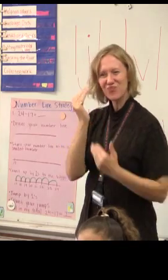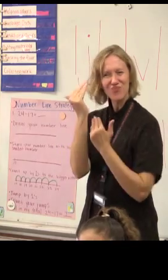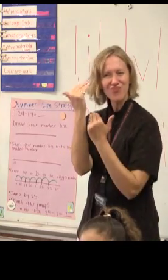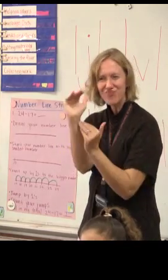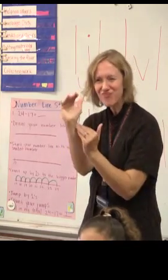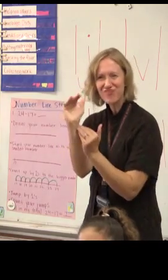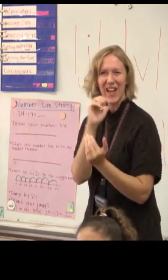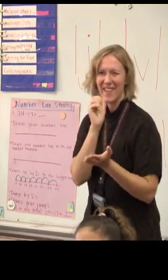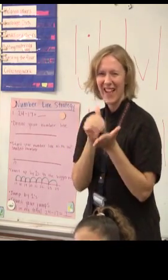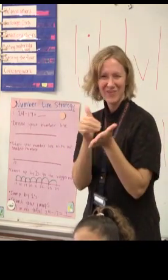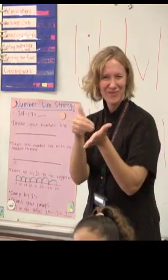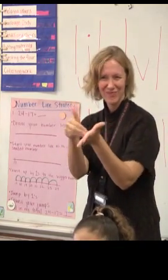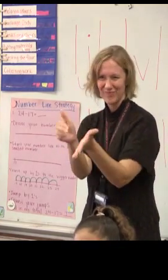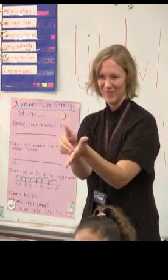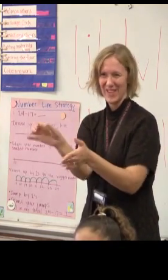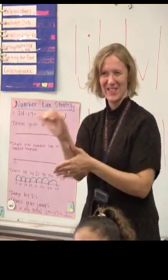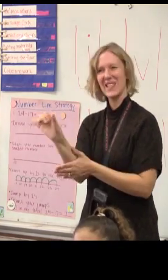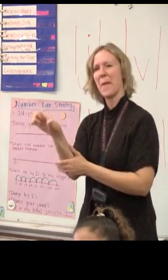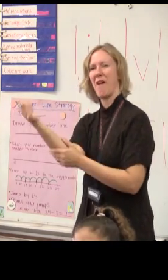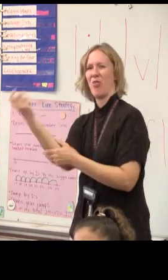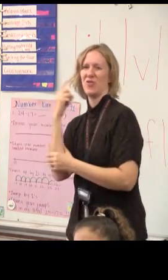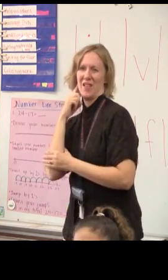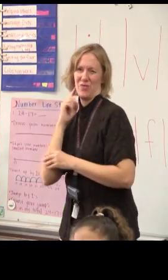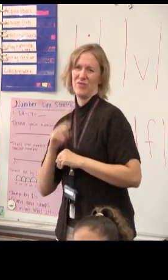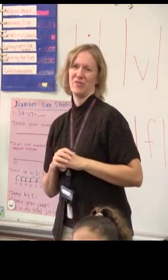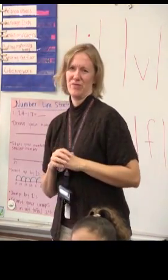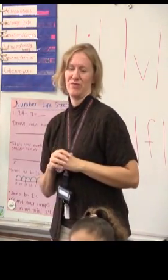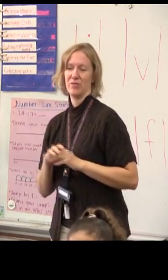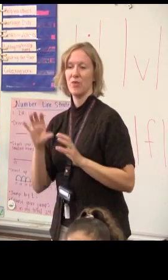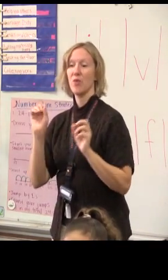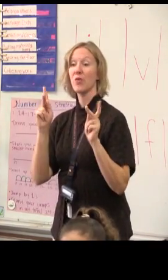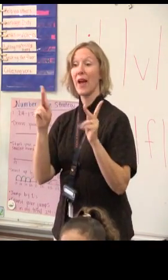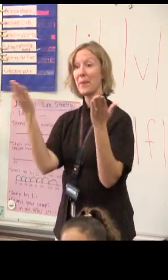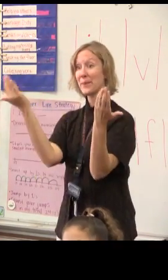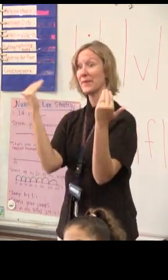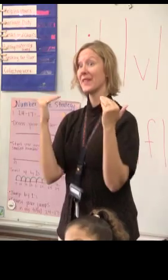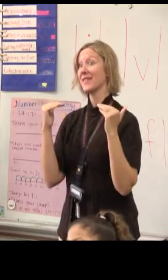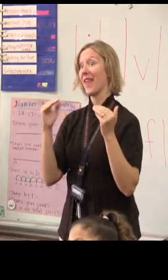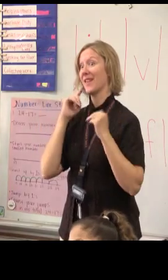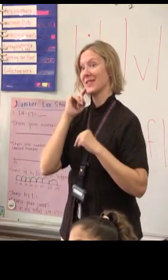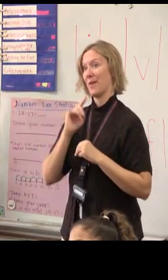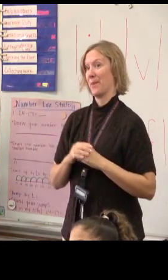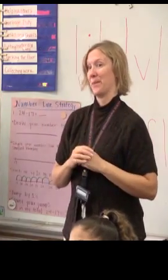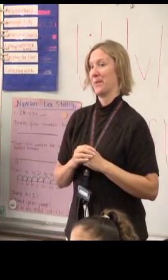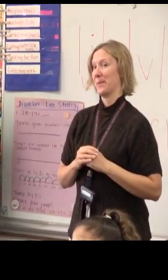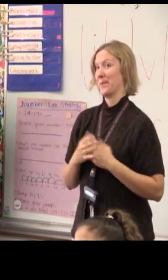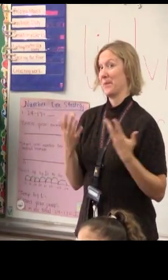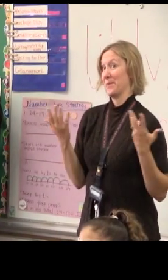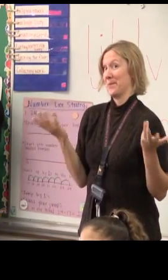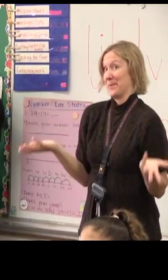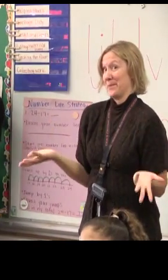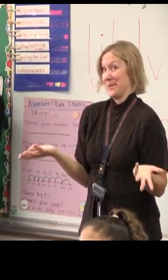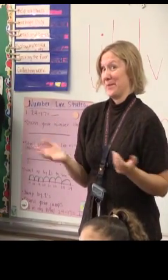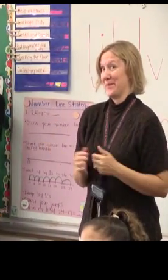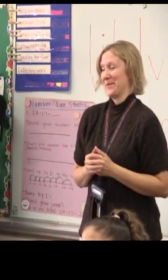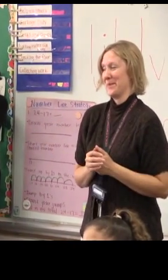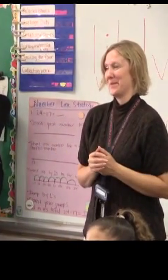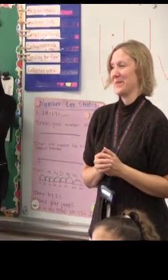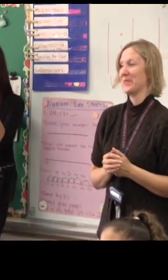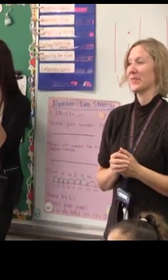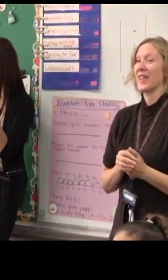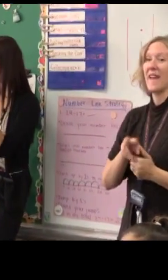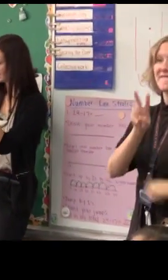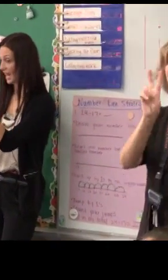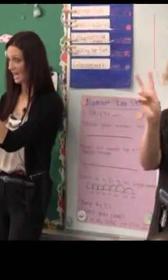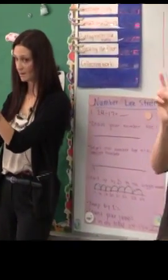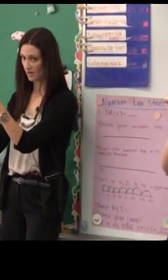used as much as other sounds. All right, our next one is